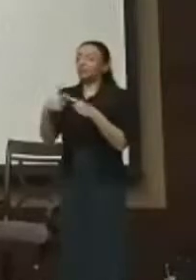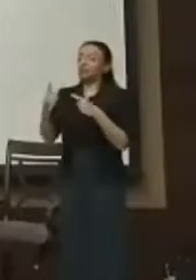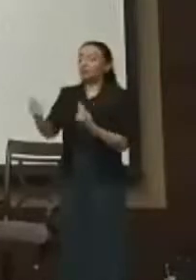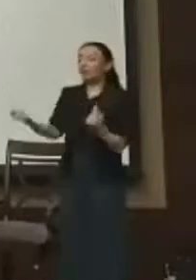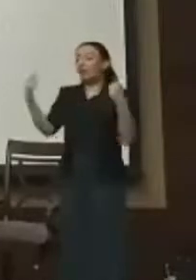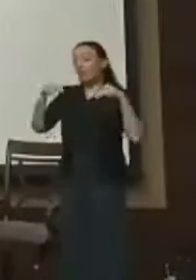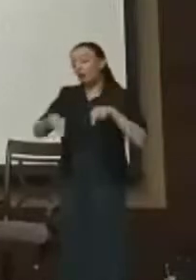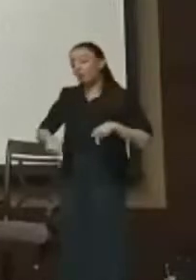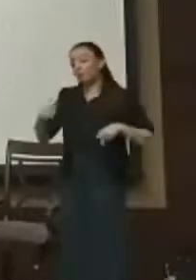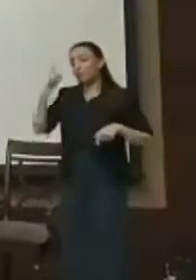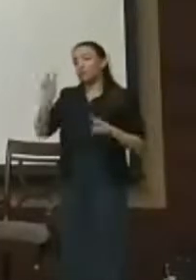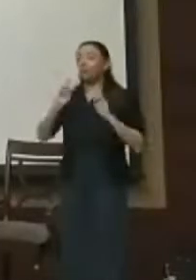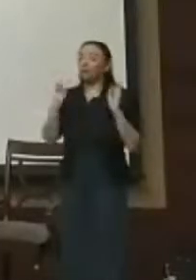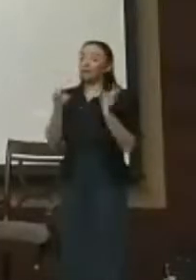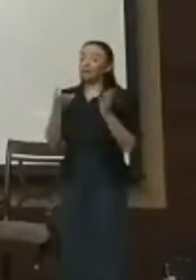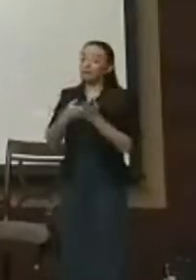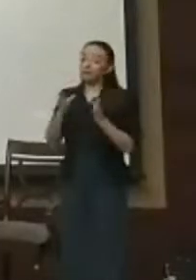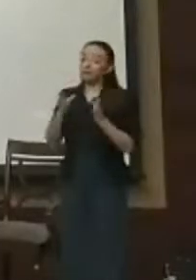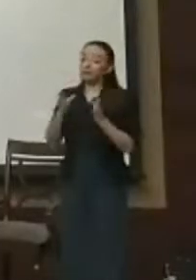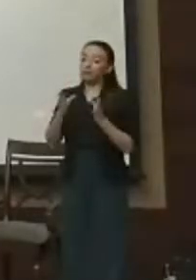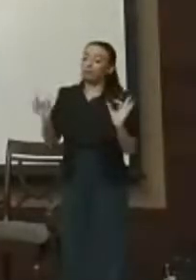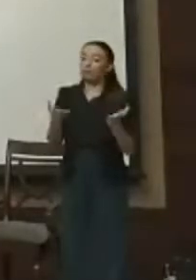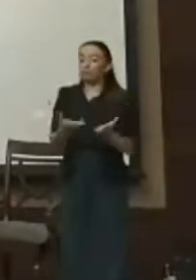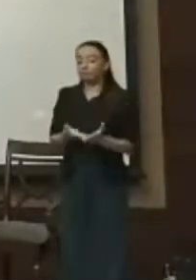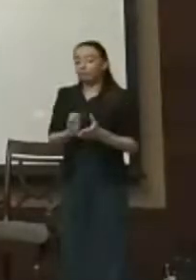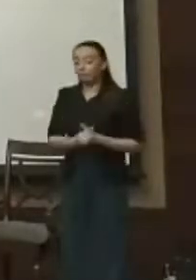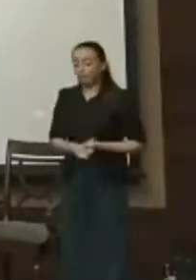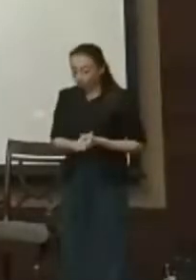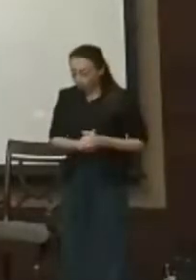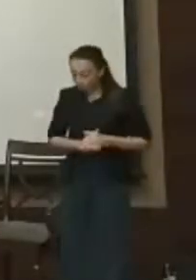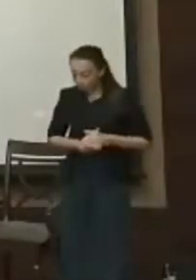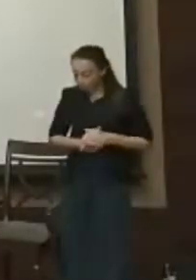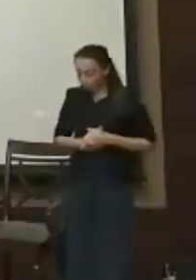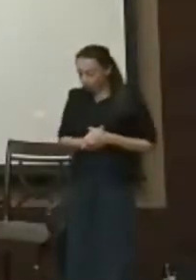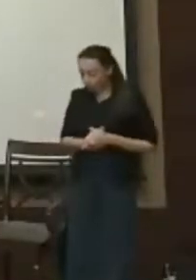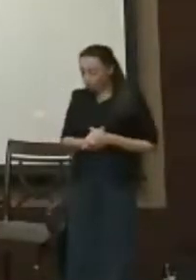time for this really pertinent issue.